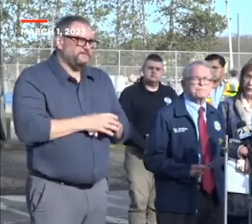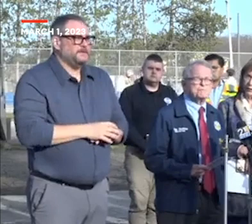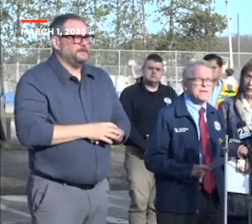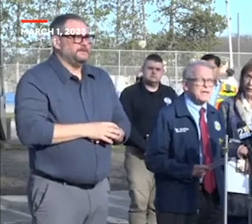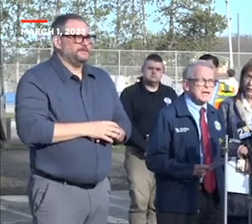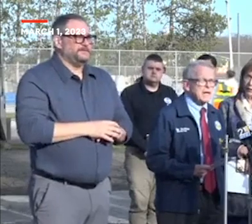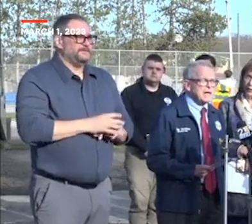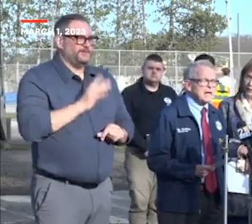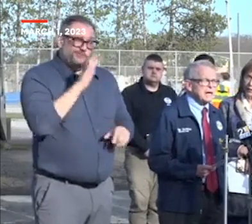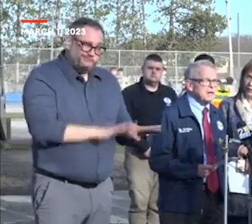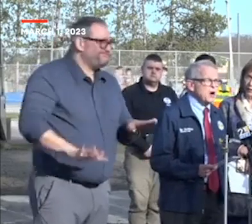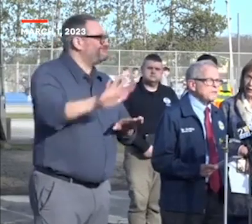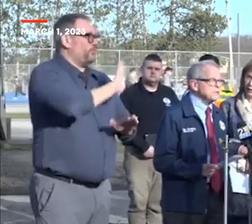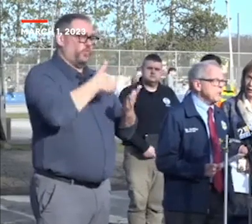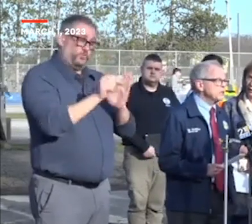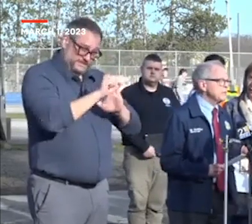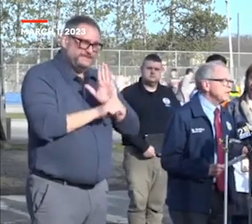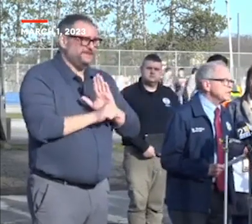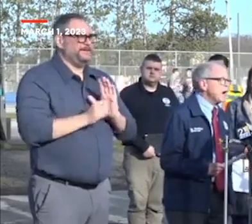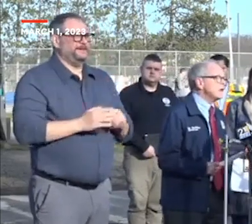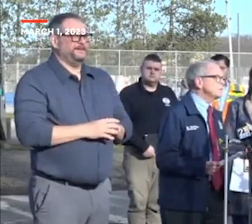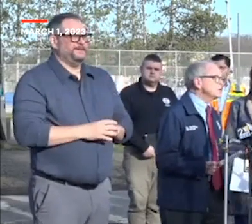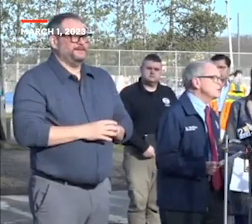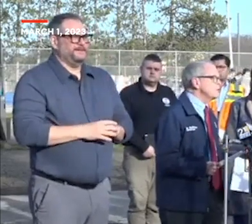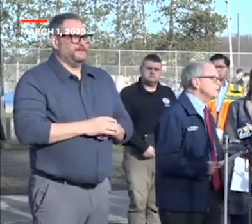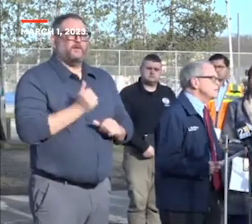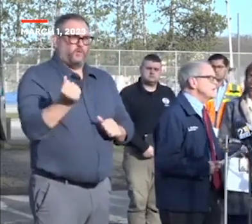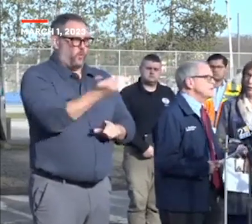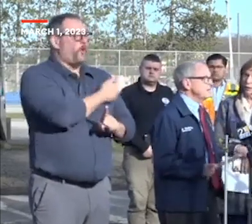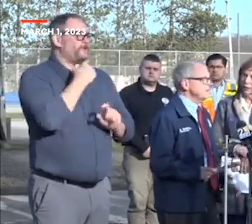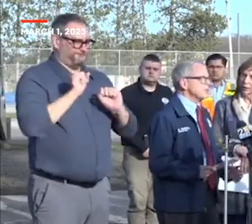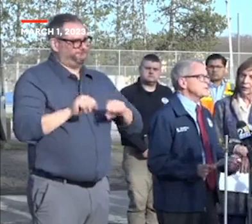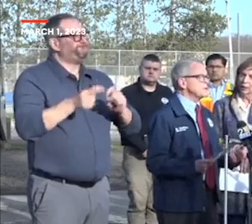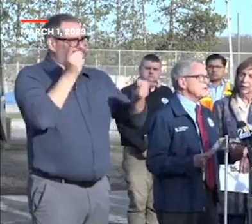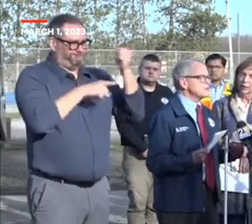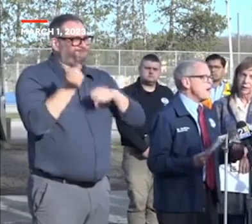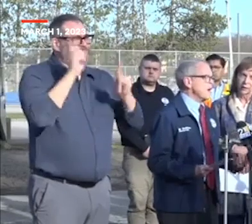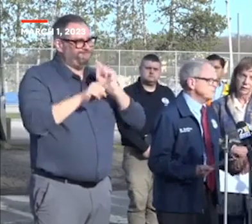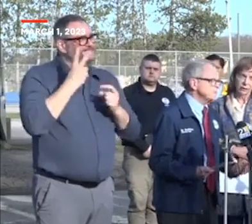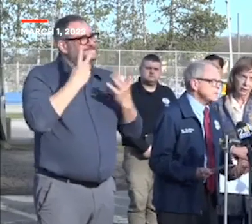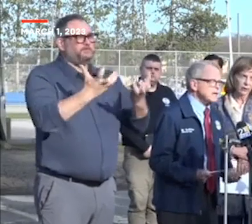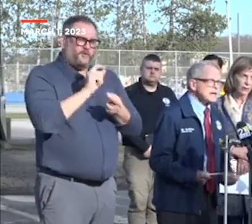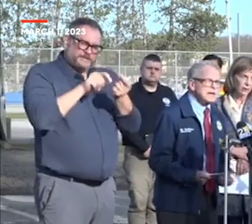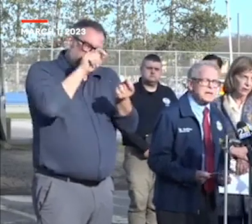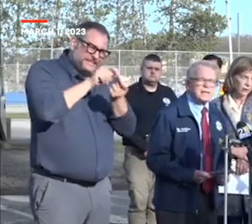state, and they all have expressed to me a desire to see very specific training